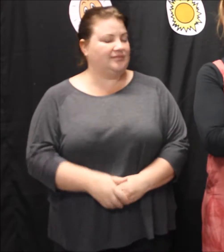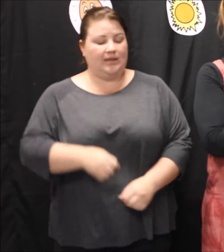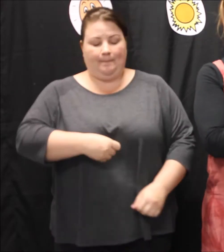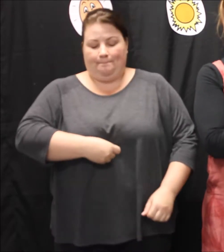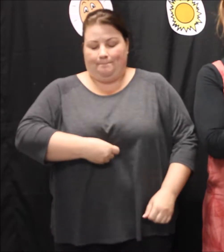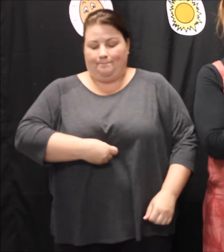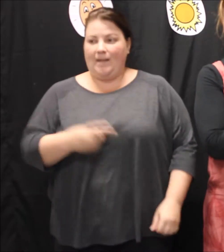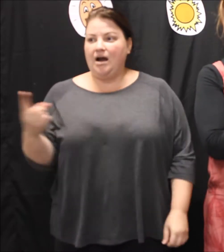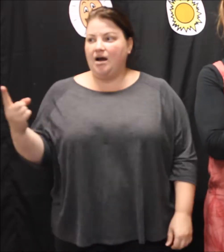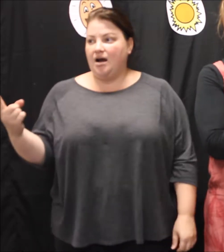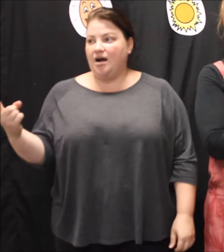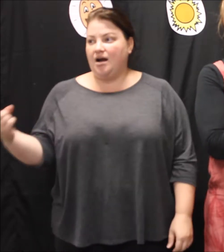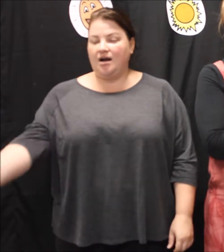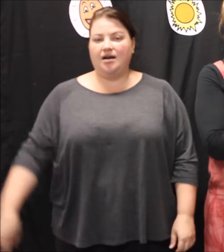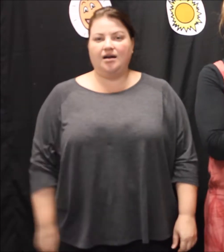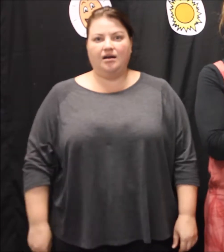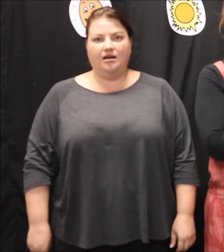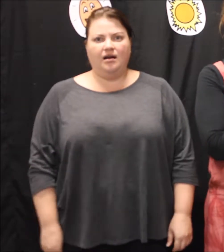Pop!